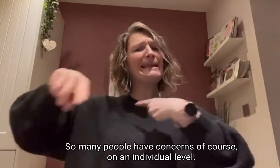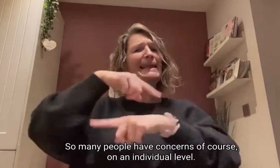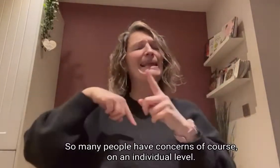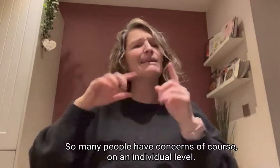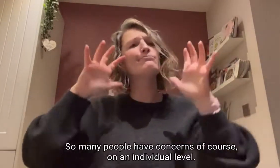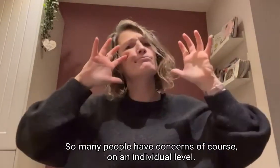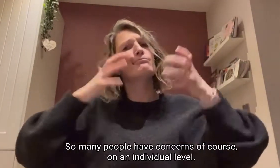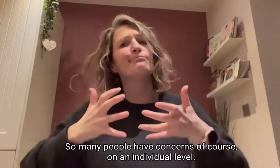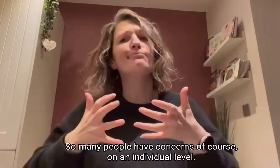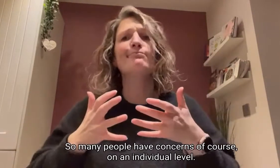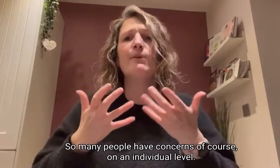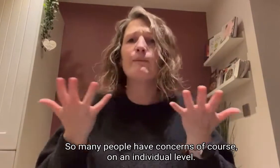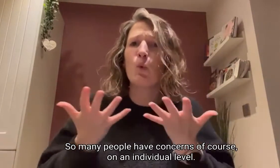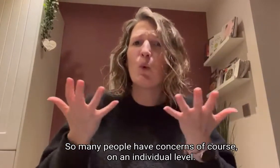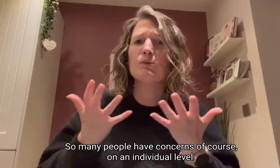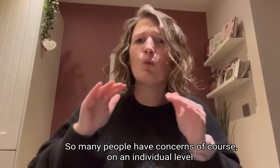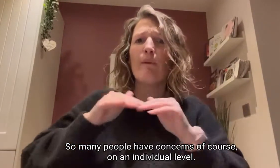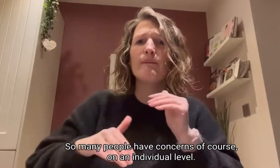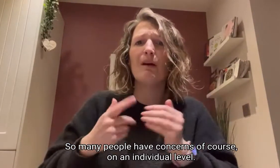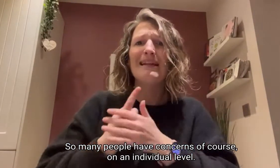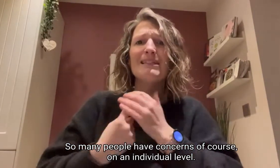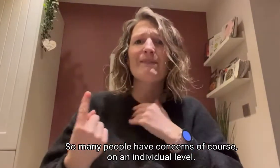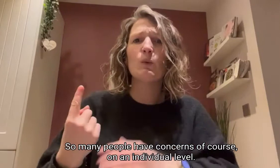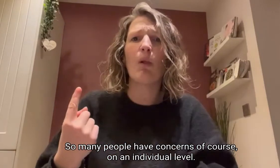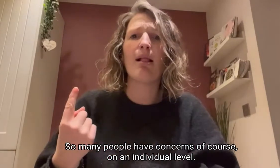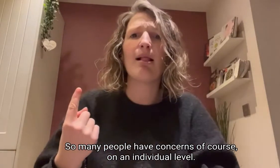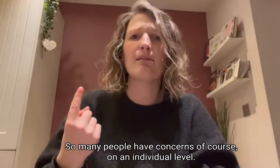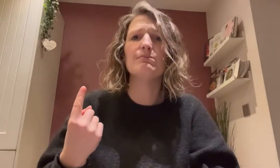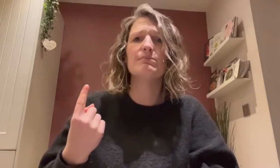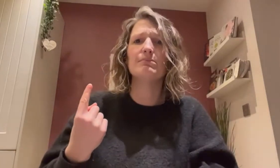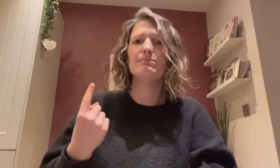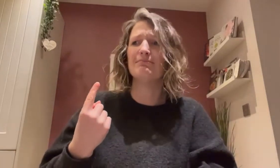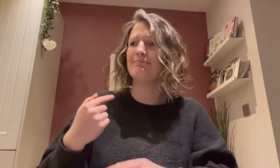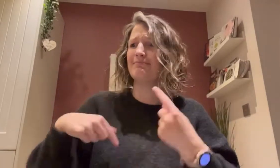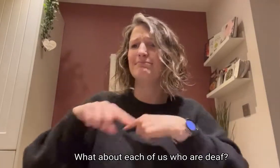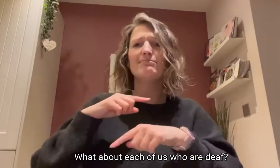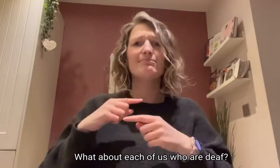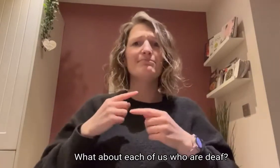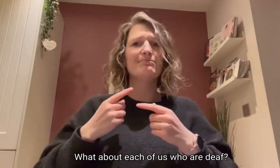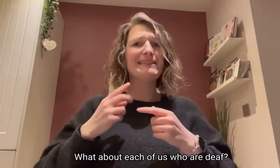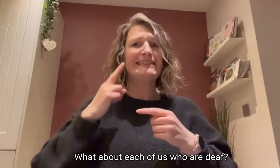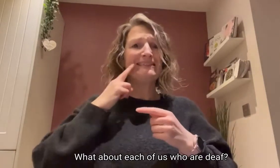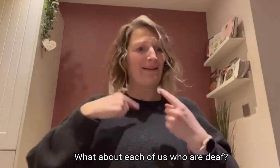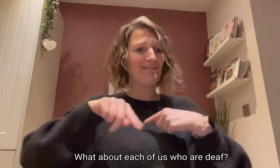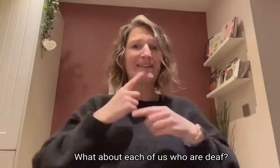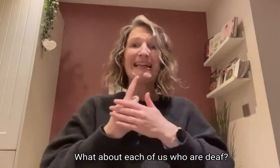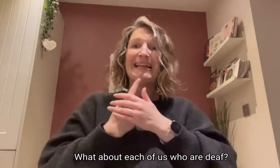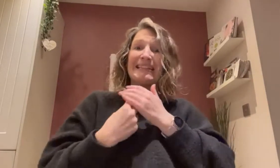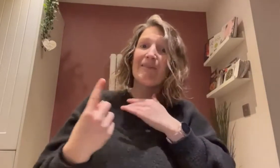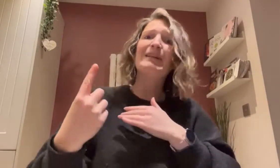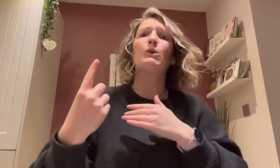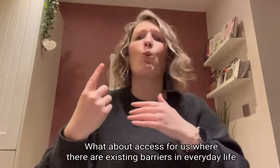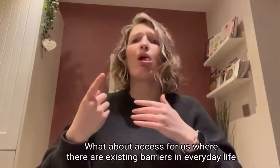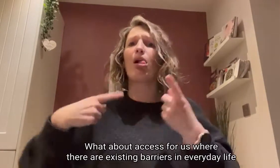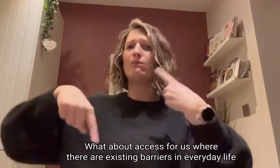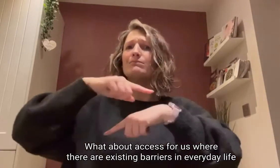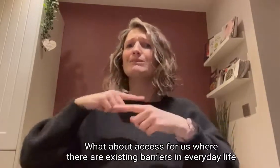So many people have concerns, of course, on an individual level. What about each of us who are deaf? What about access